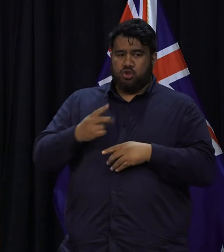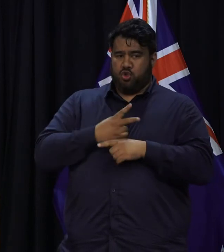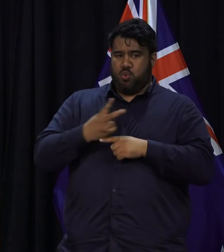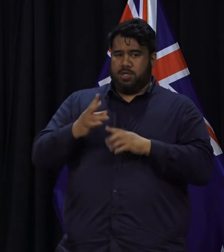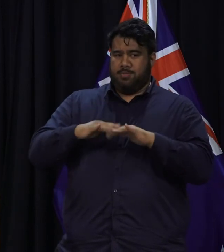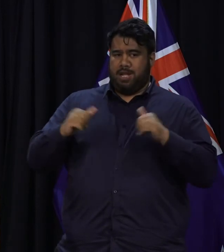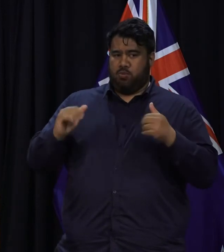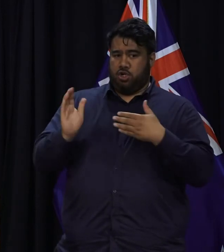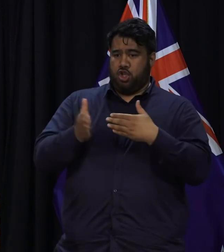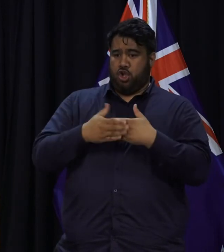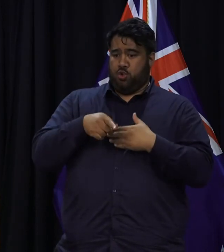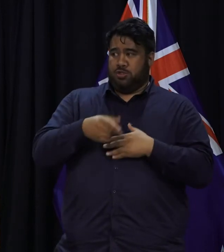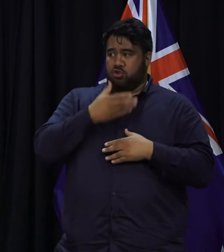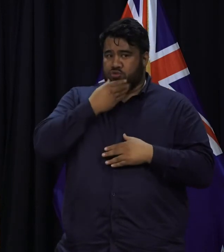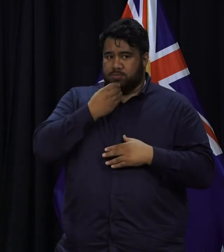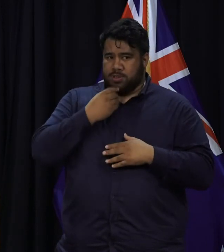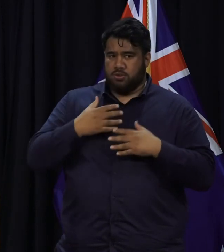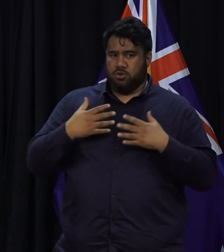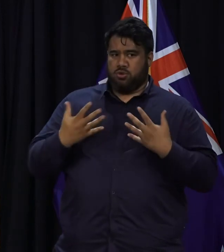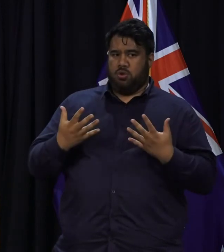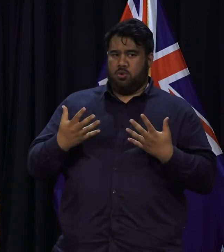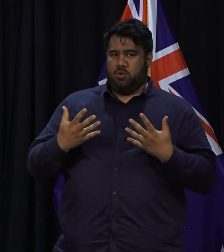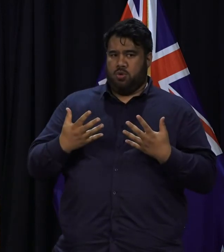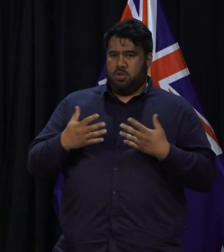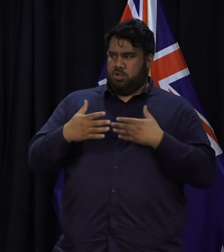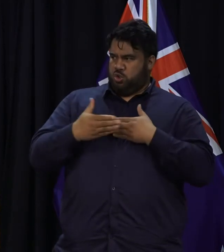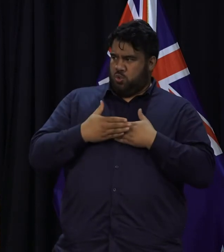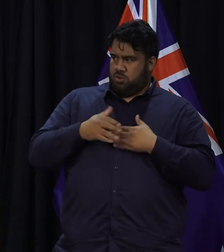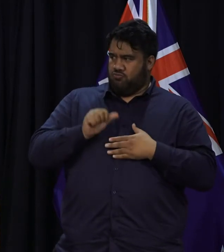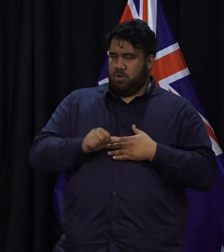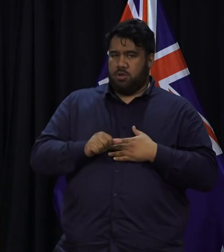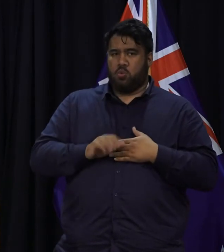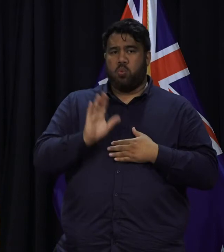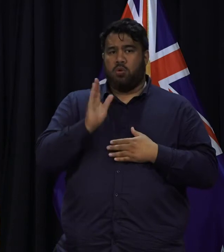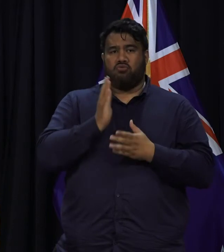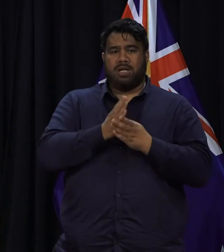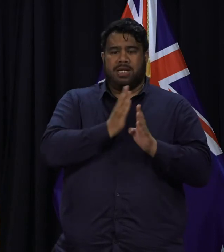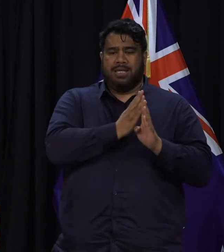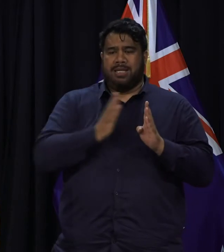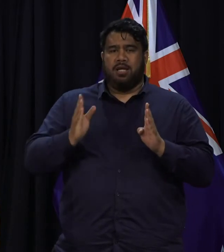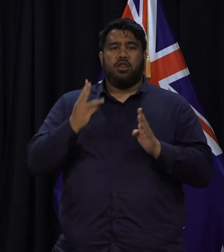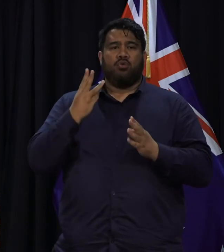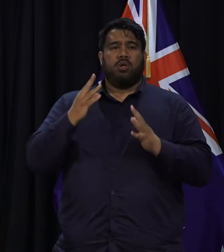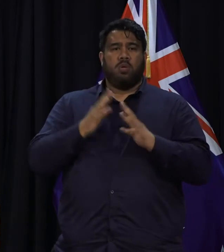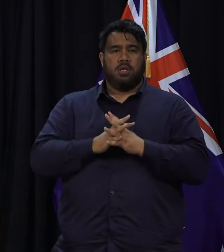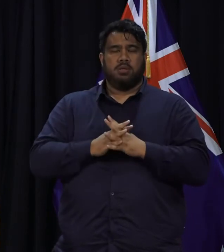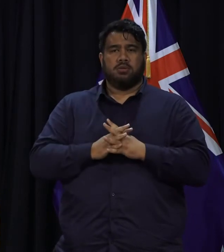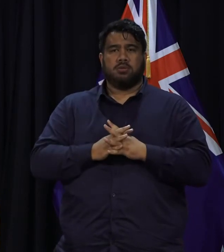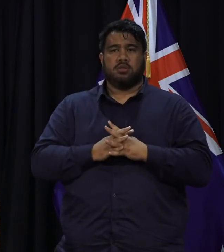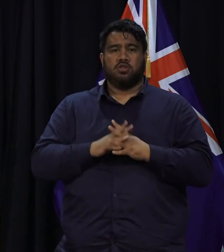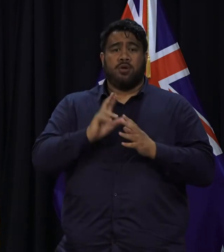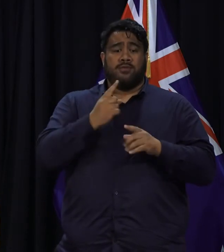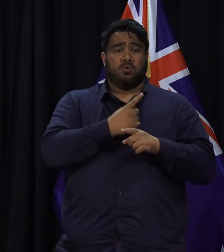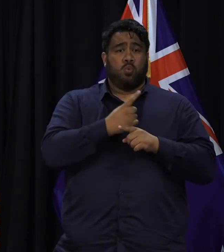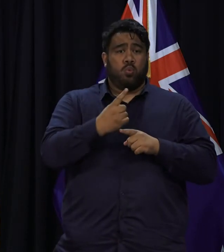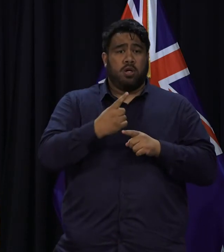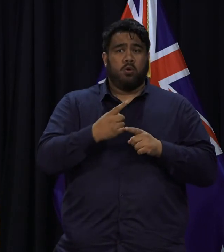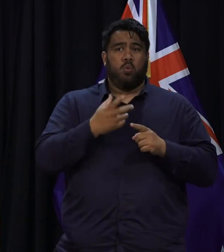bit light on? No, in fact, it's not 2. It crosses over into 3. So we begin with the formal part